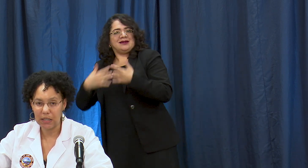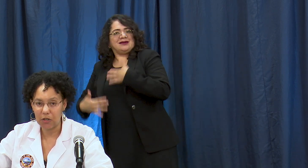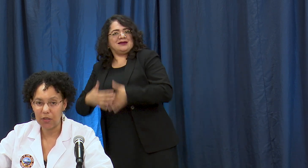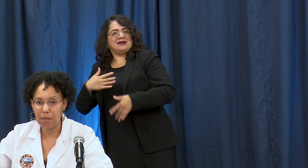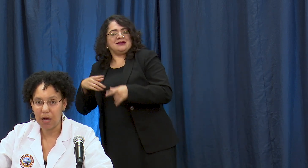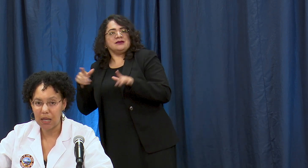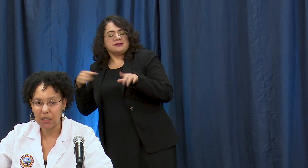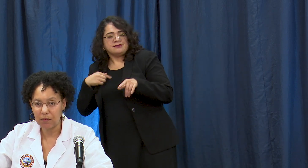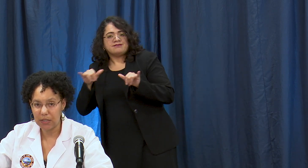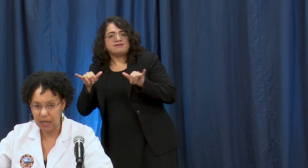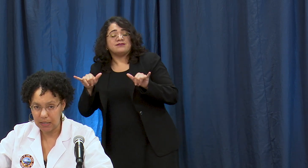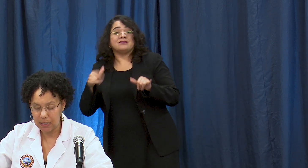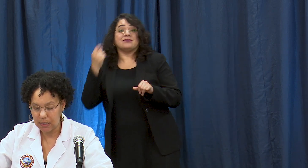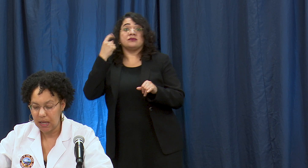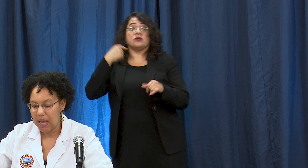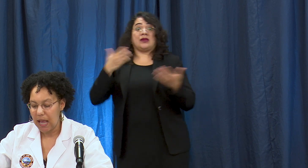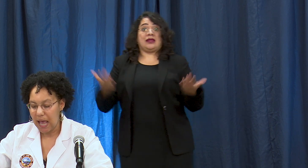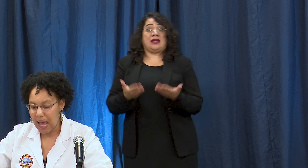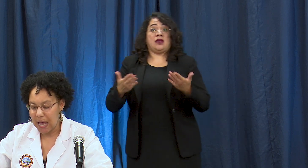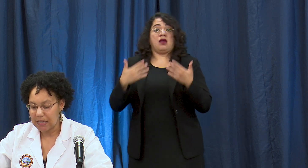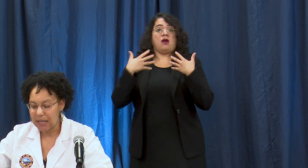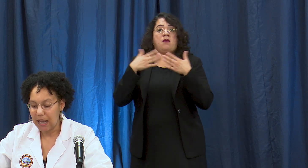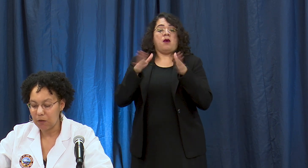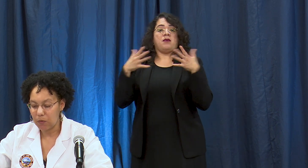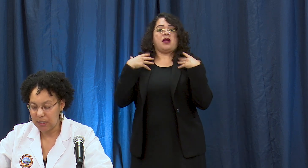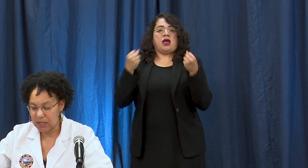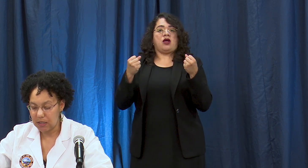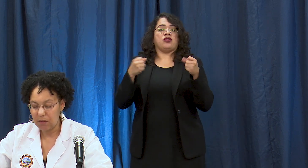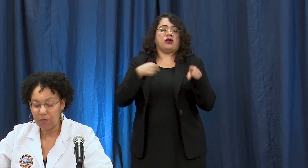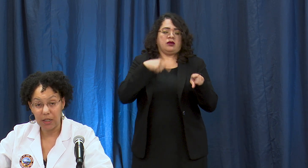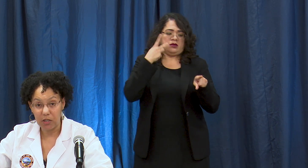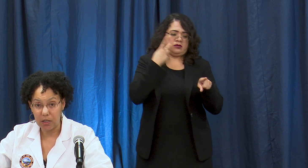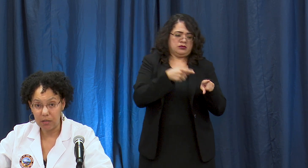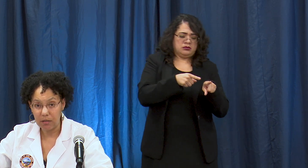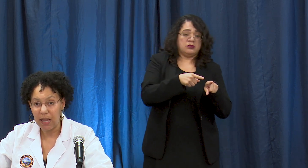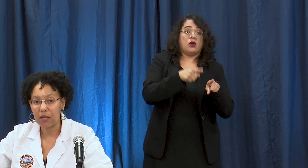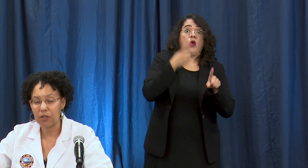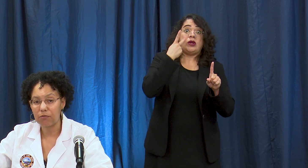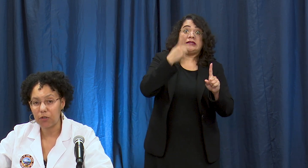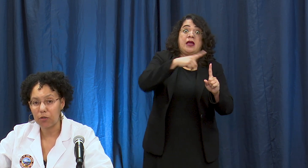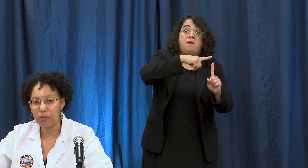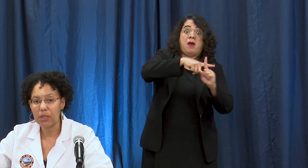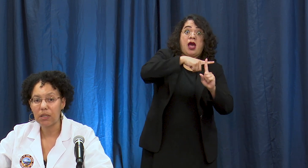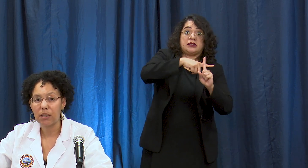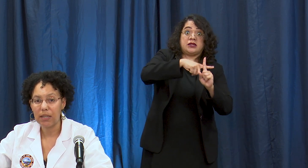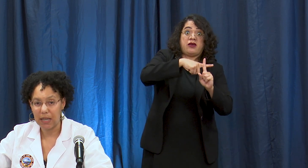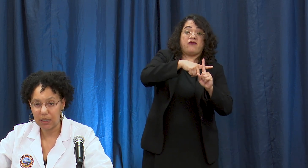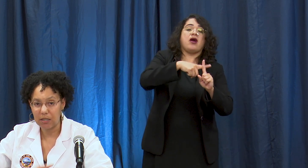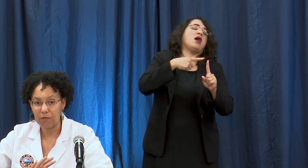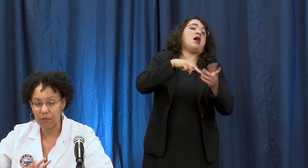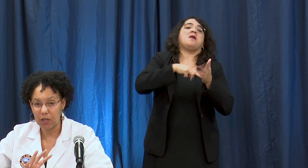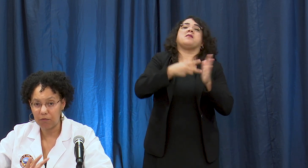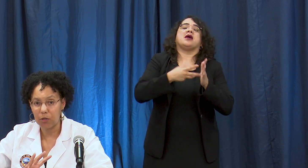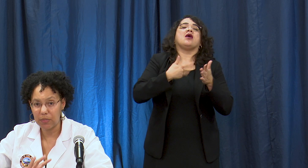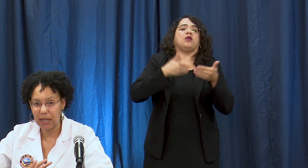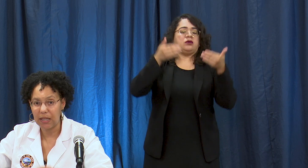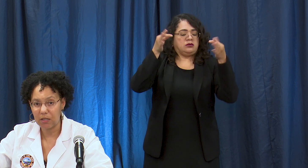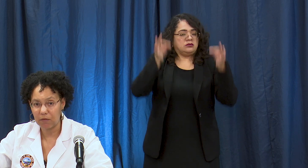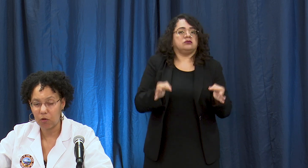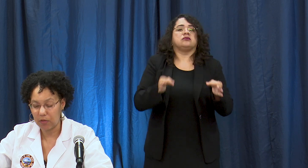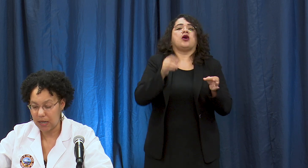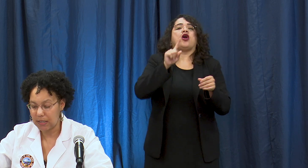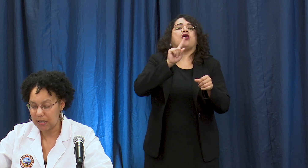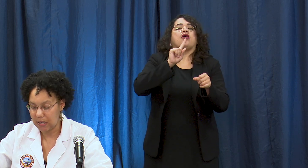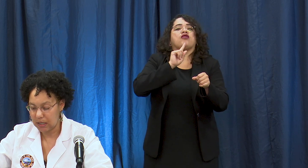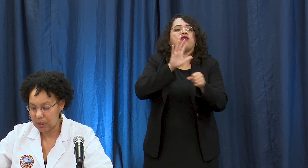to consider that positive test as a recent infection and a confirmed test, a confirmed case